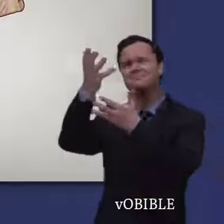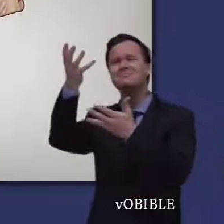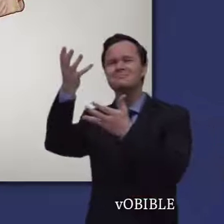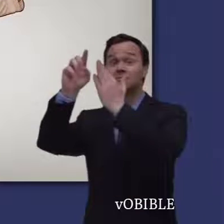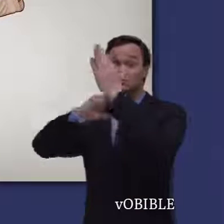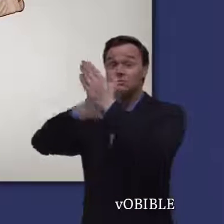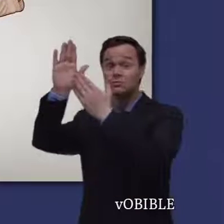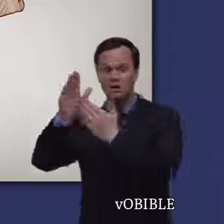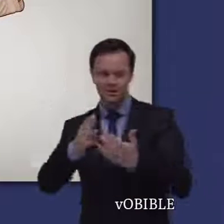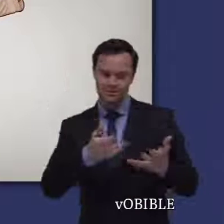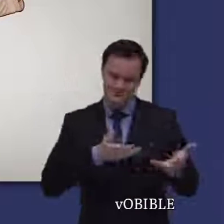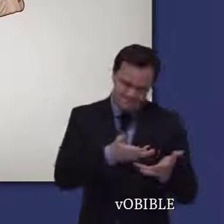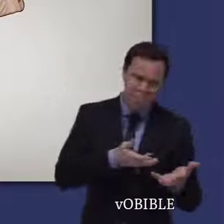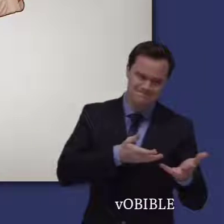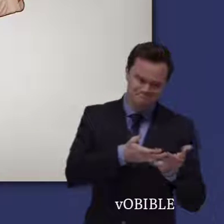and Jehovah.